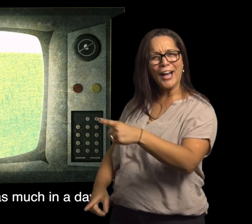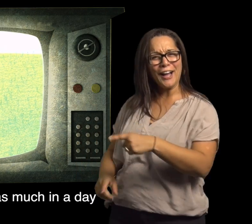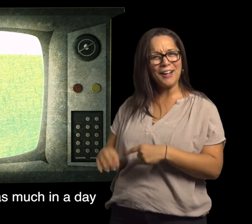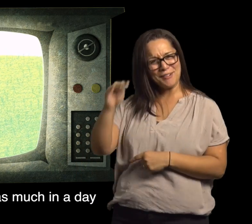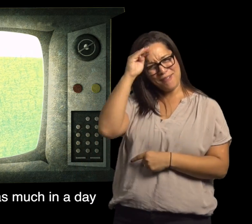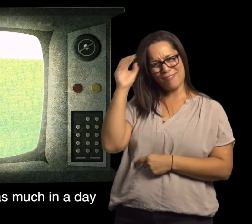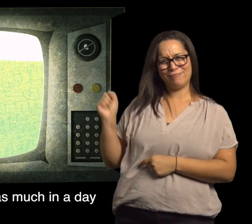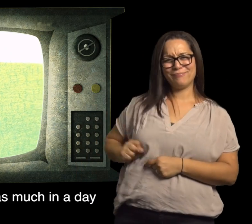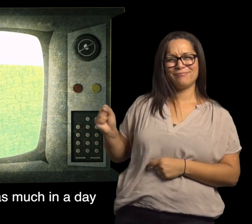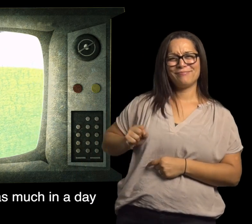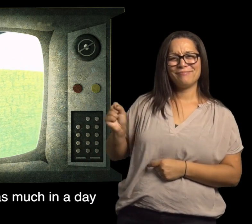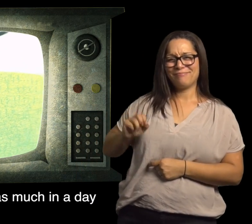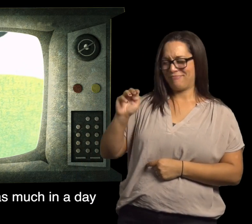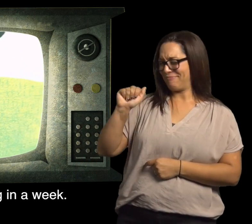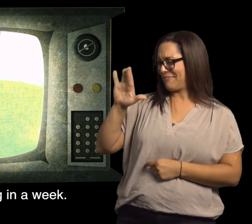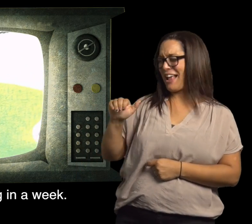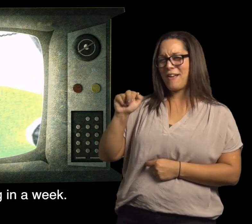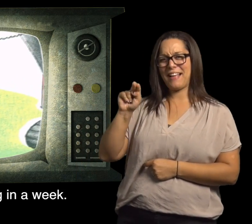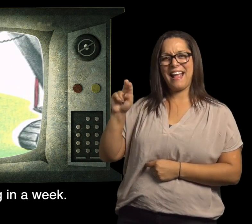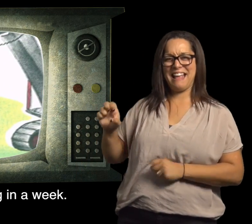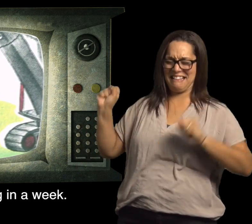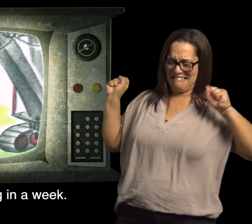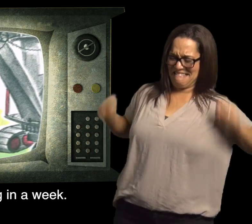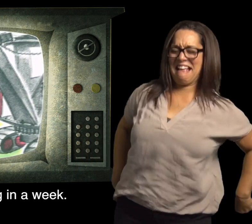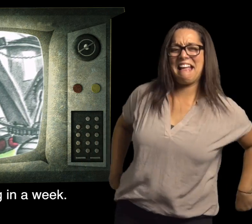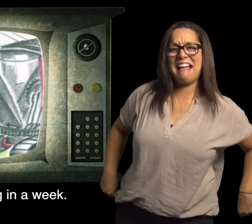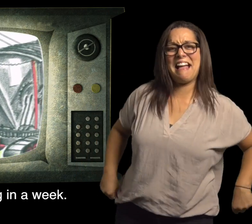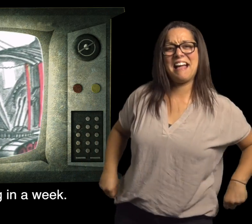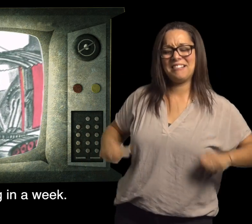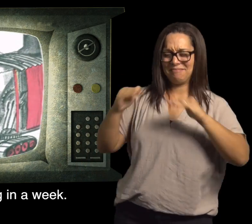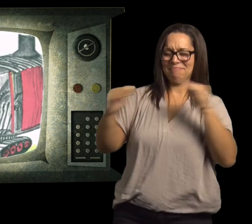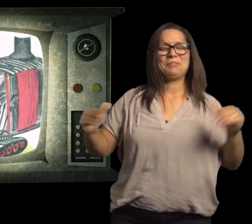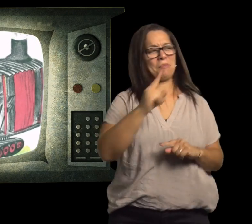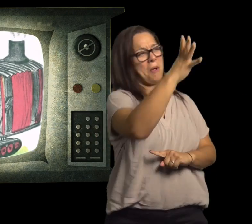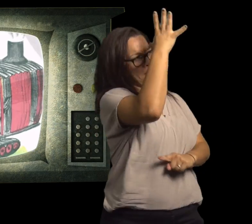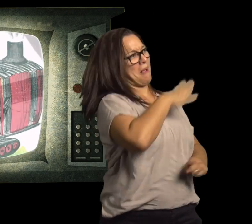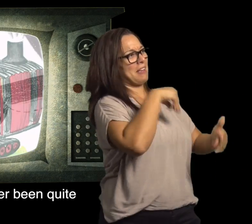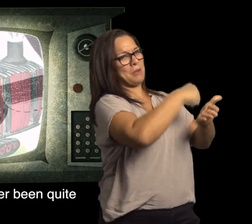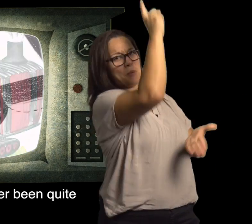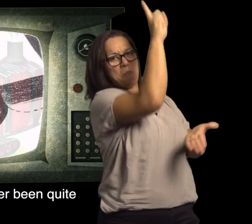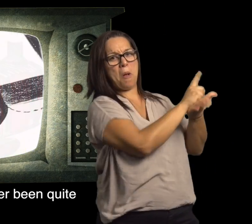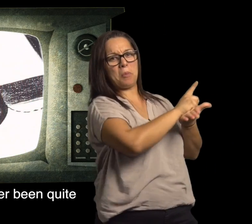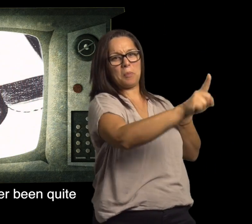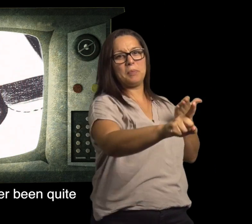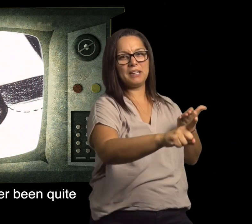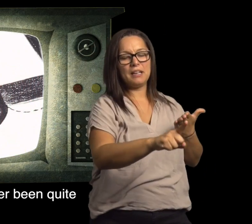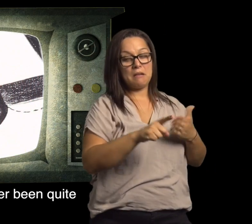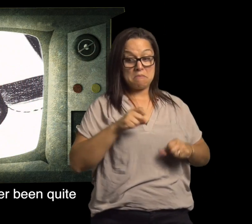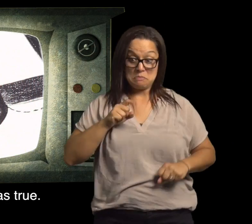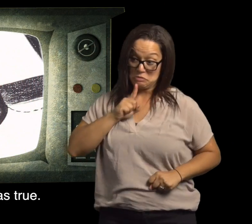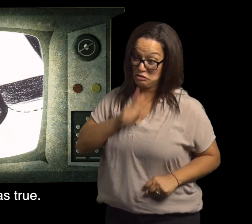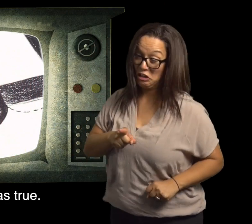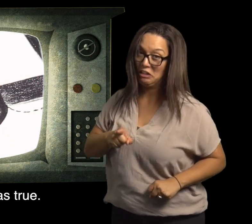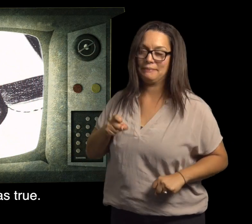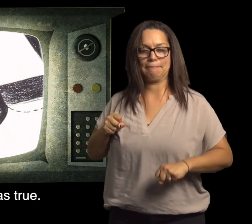can dig as much in a day as 100 men can dig in a week. Though he had never been quite sure that this was